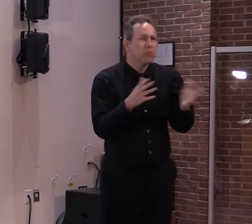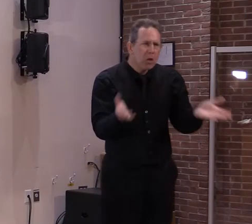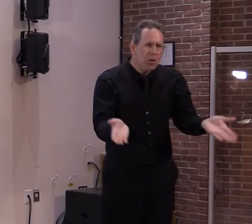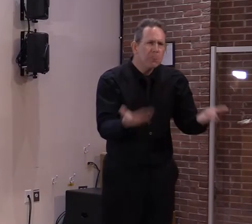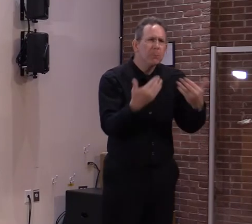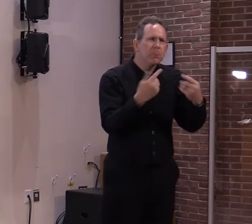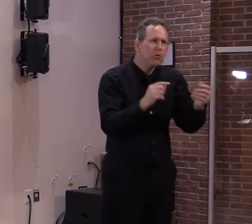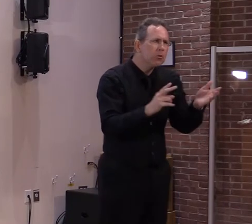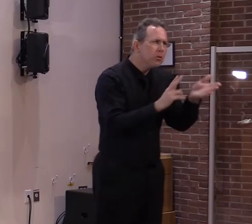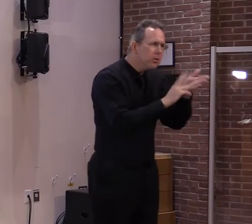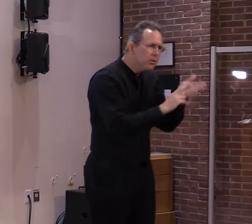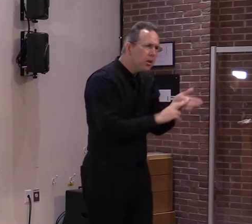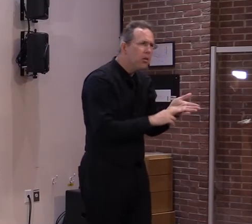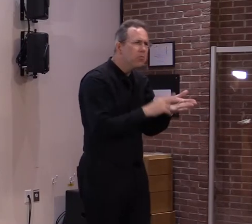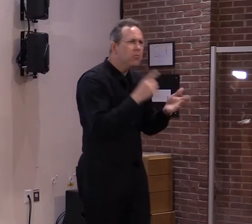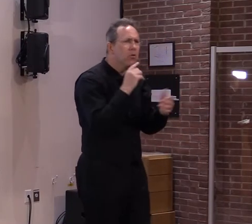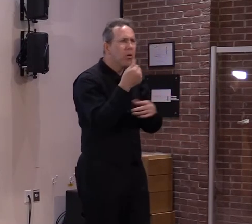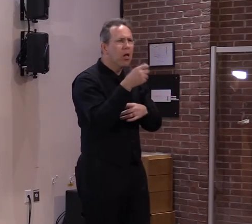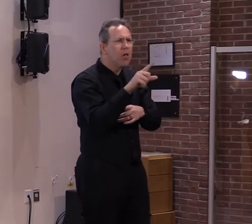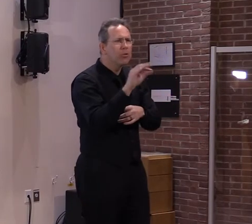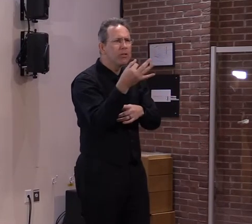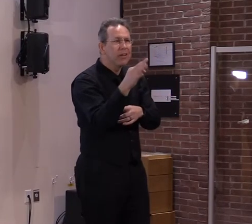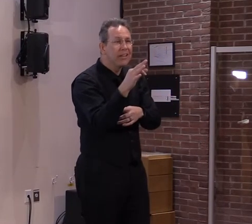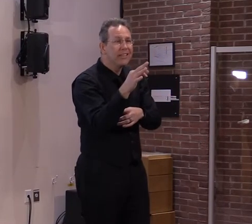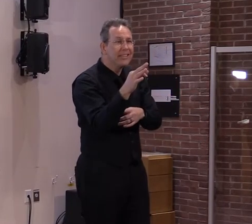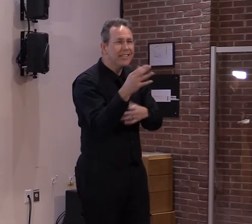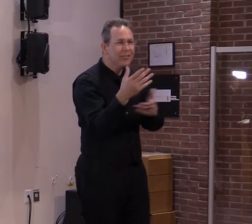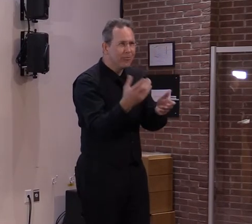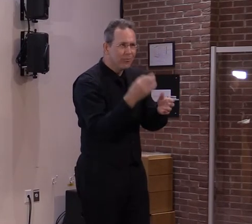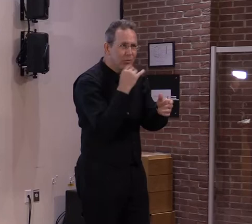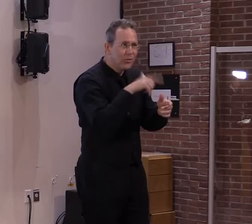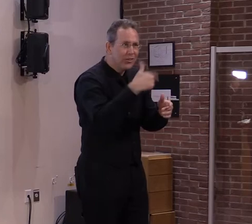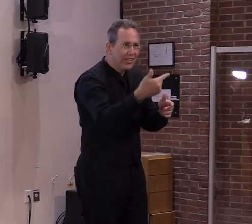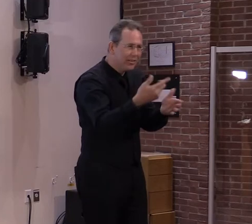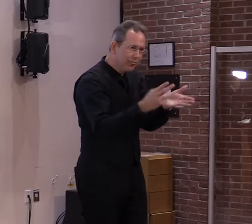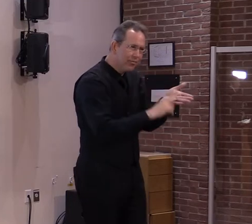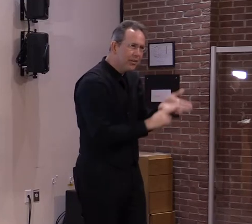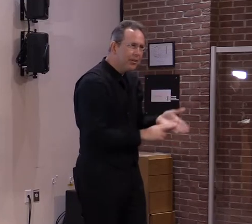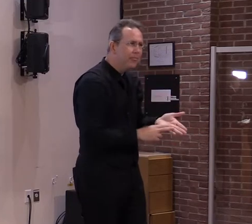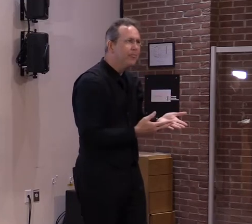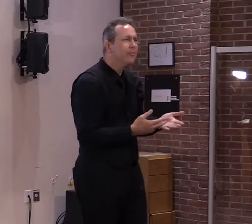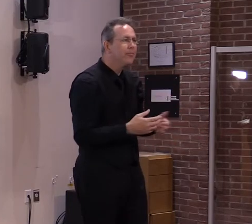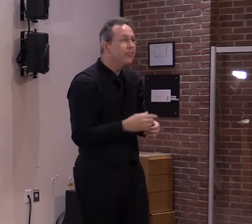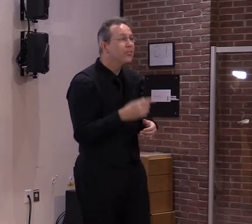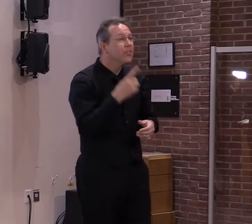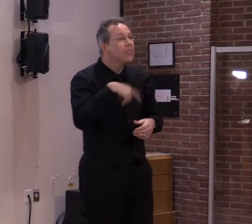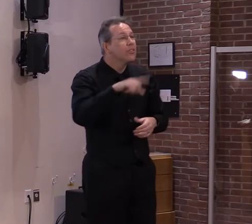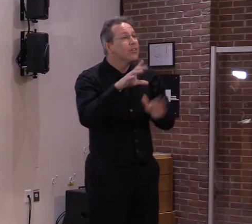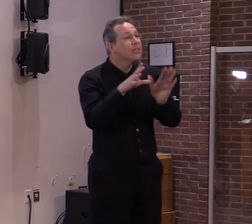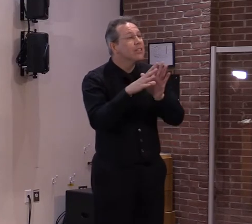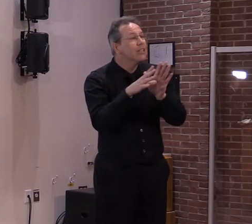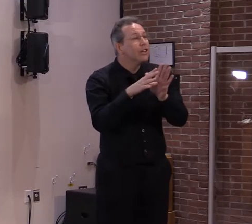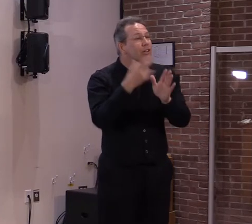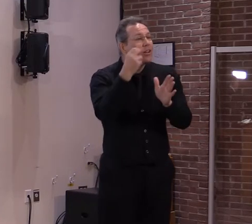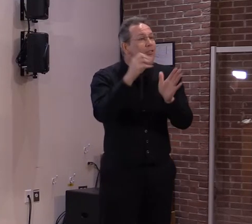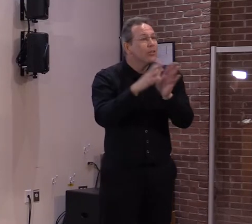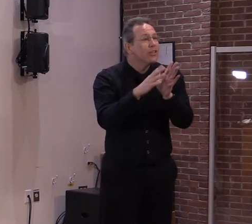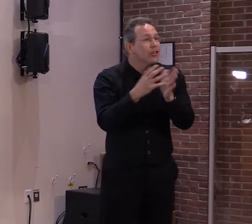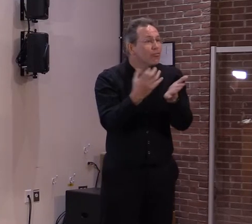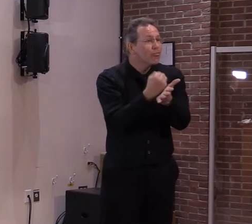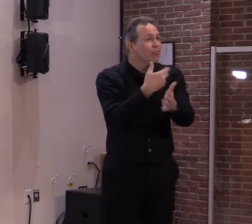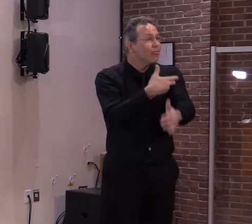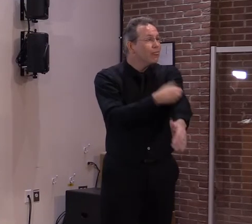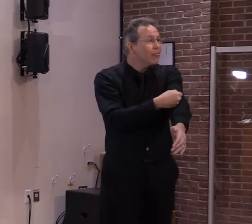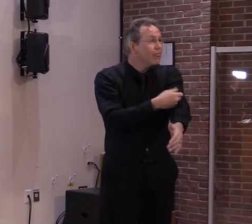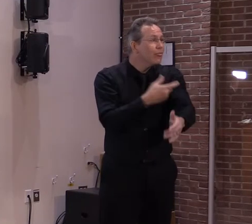to get their vaccinations so that they those who are seniors might have some sort of normal graduation,